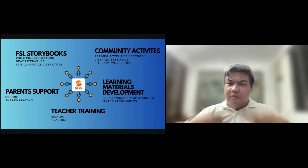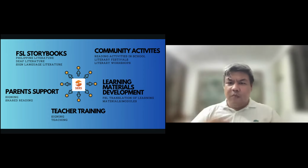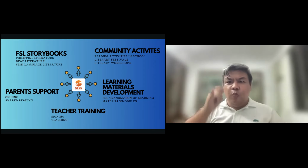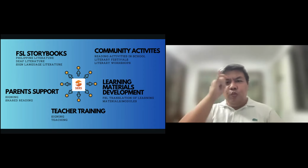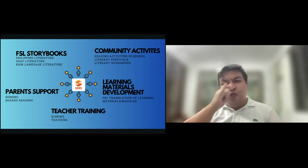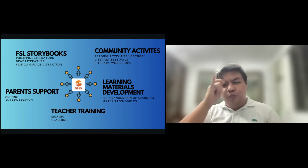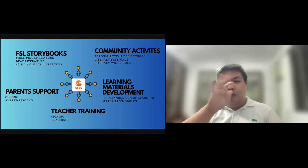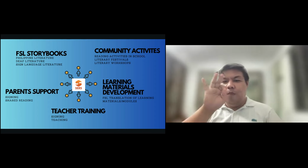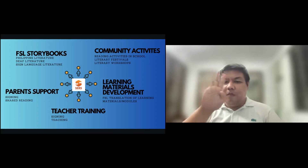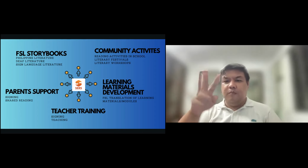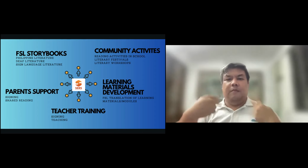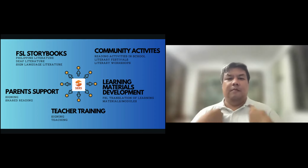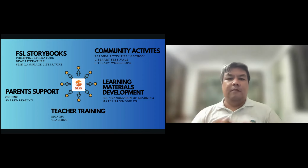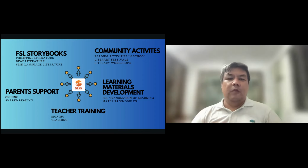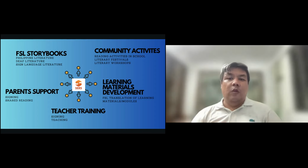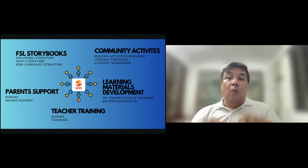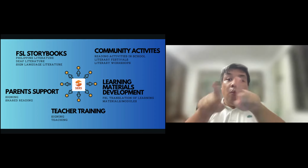and learning,